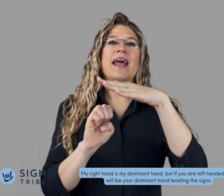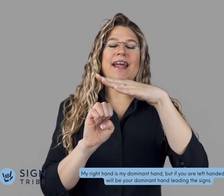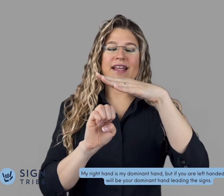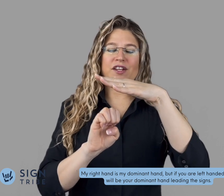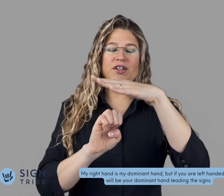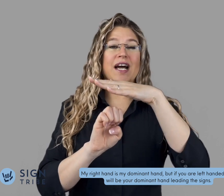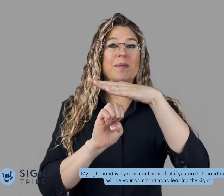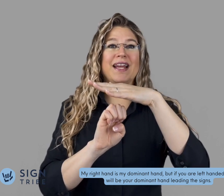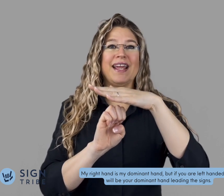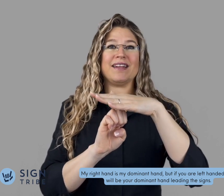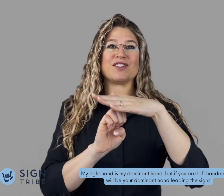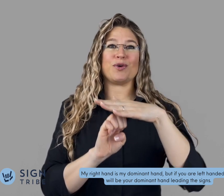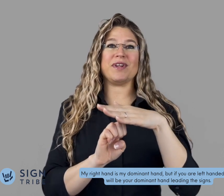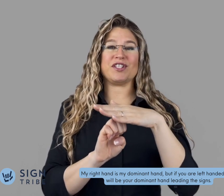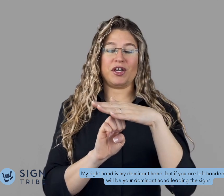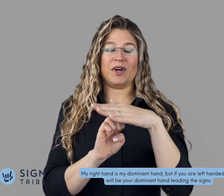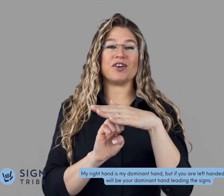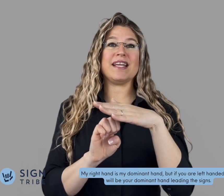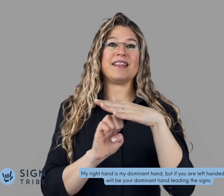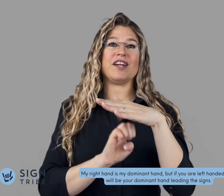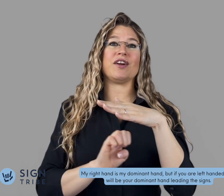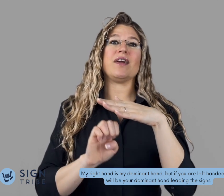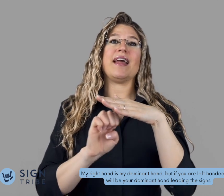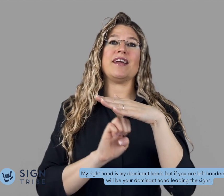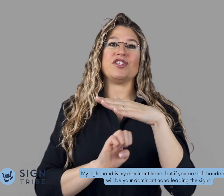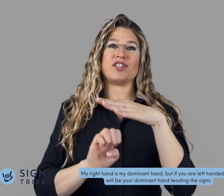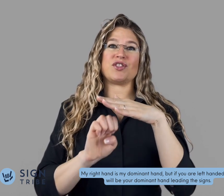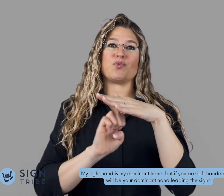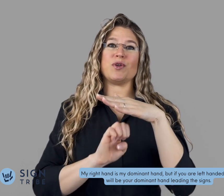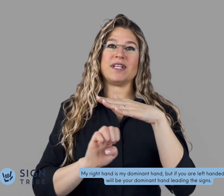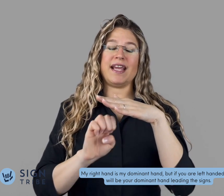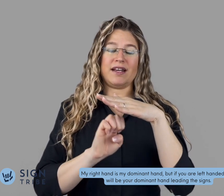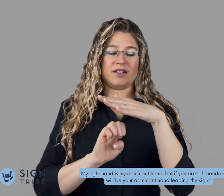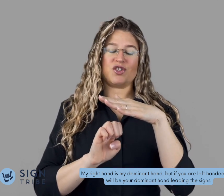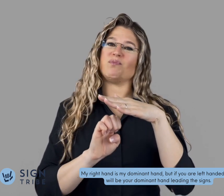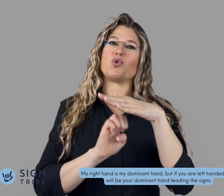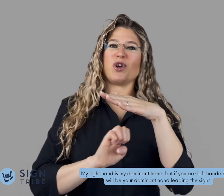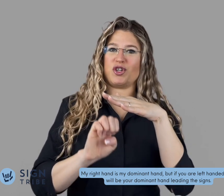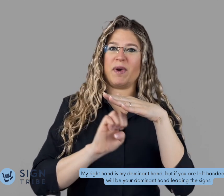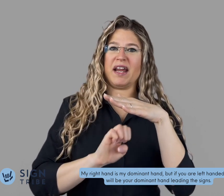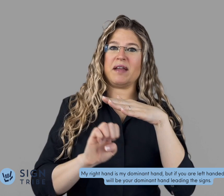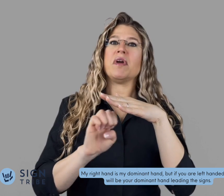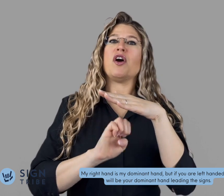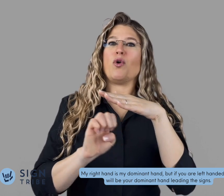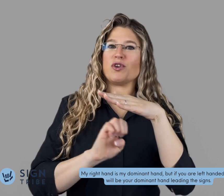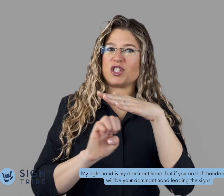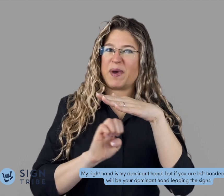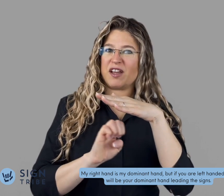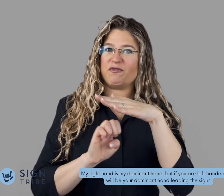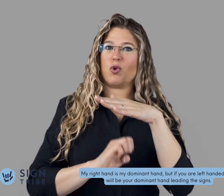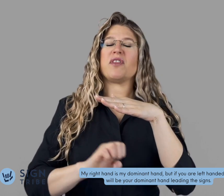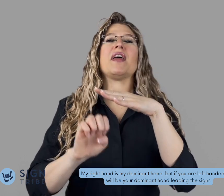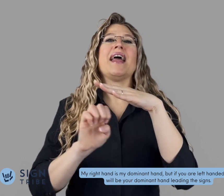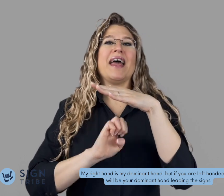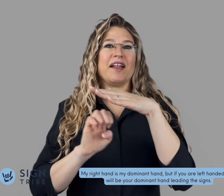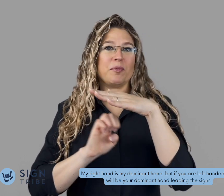then your dominant hand is going to go underneath here and just rotate towards your body or just back and forth.